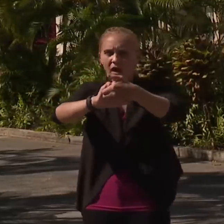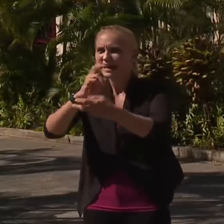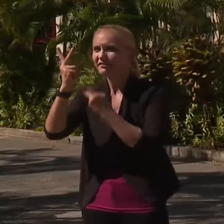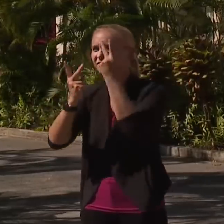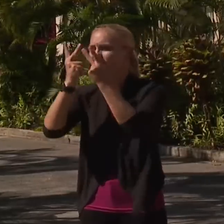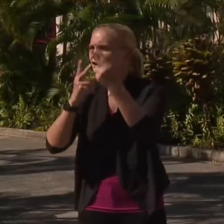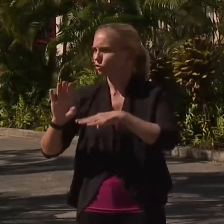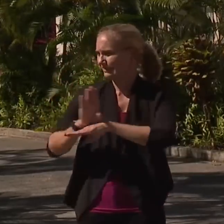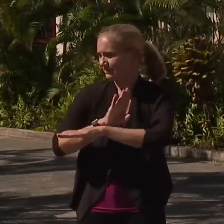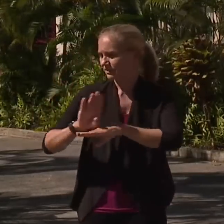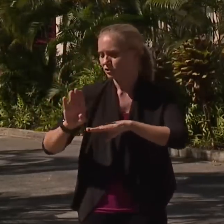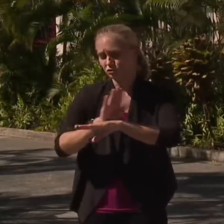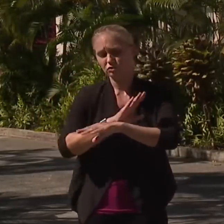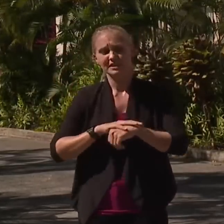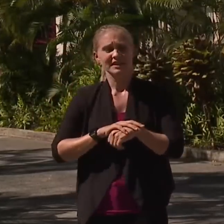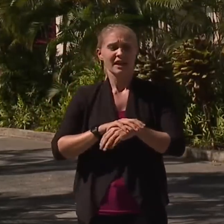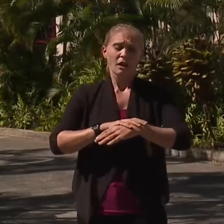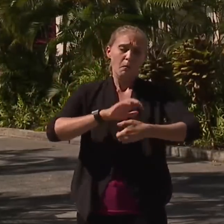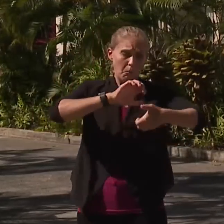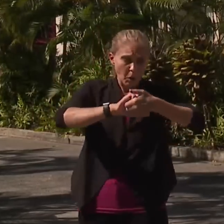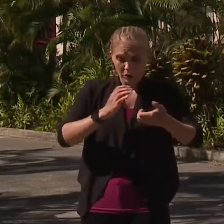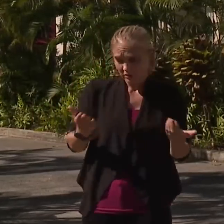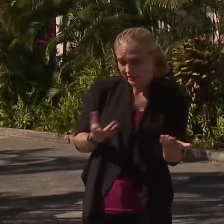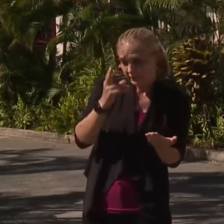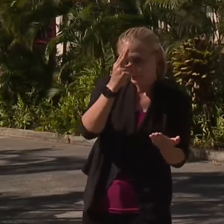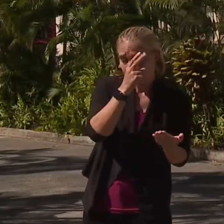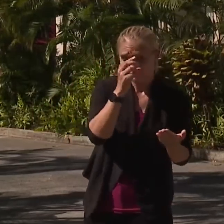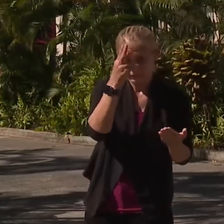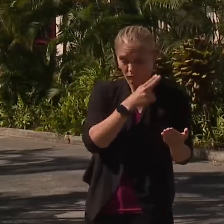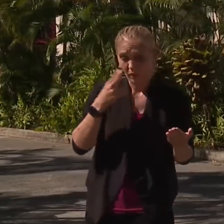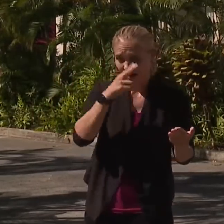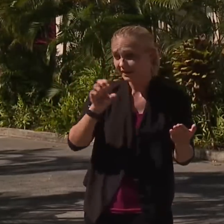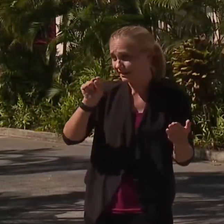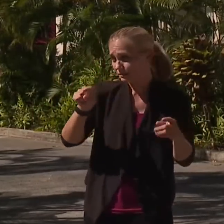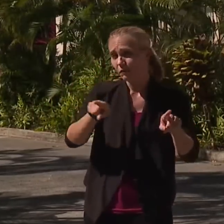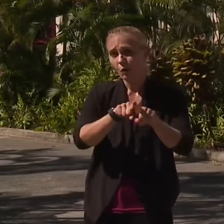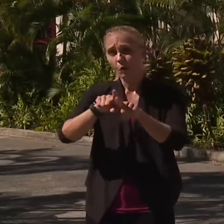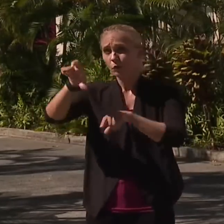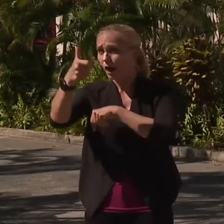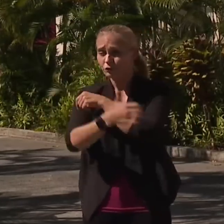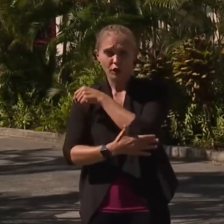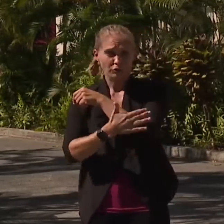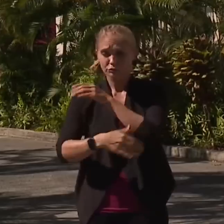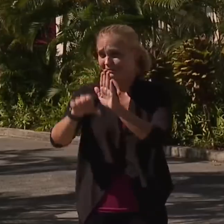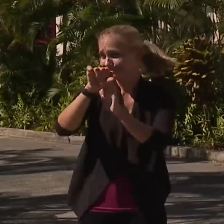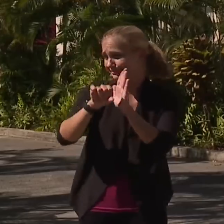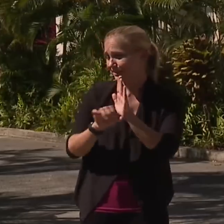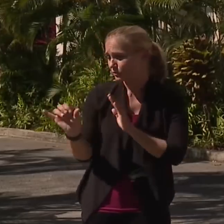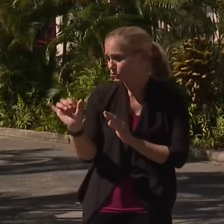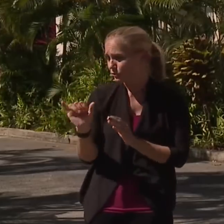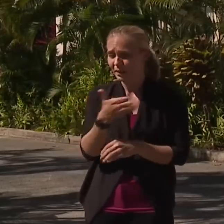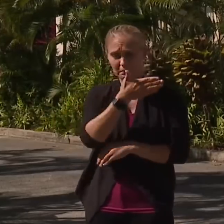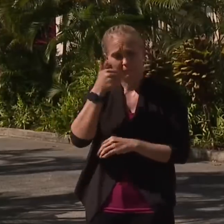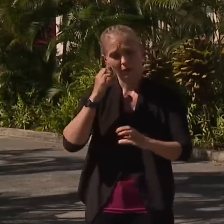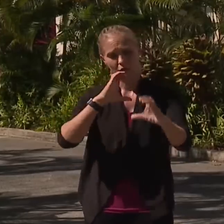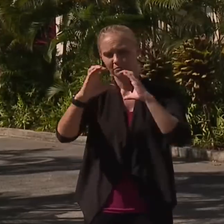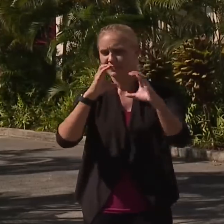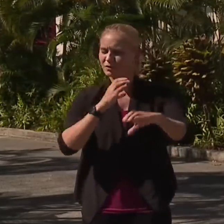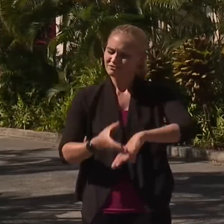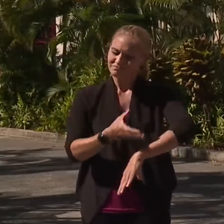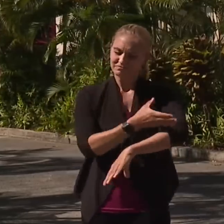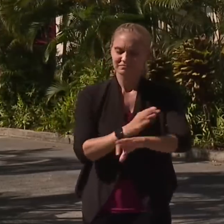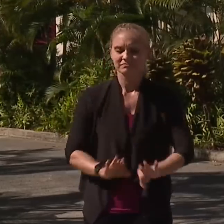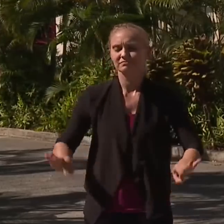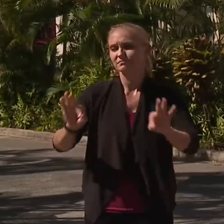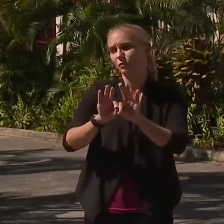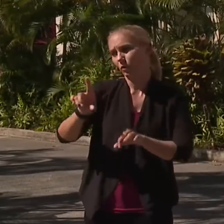industry and to the not only the partners here on Oahu, but the partners beyond our shores, and better communication is important. I think we